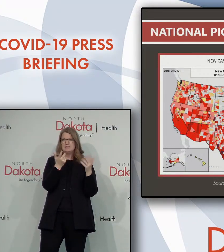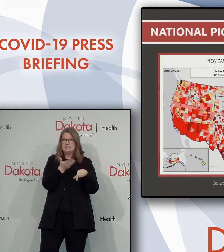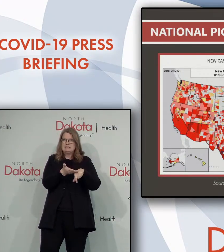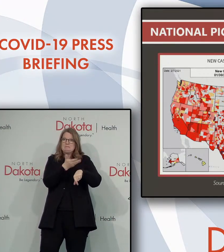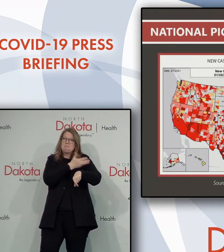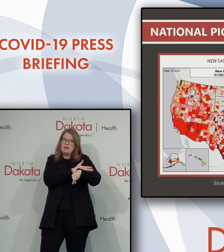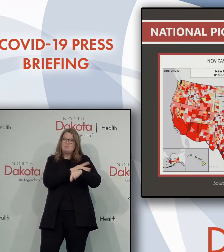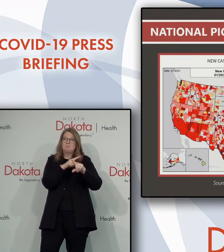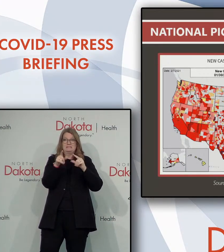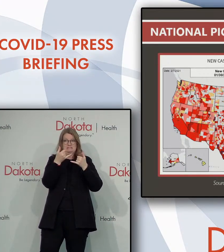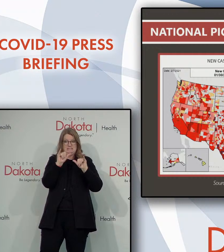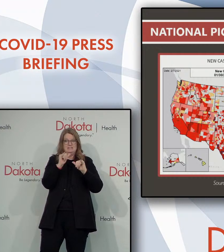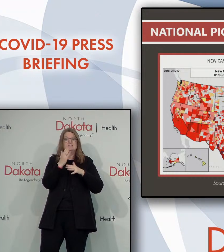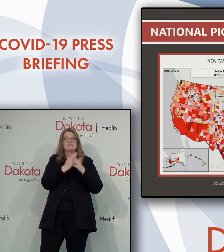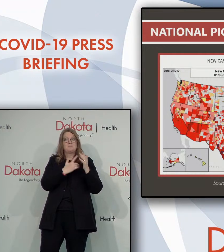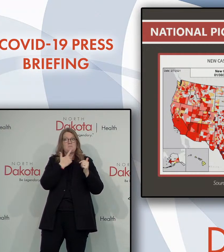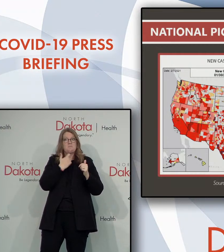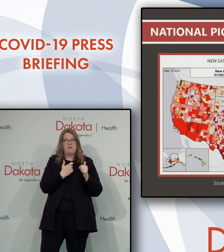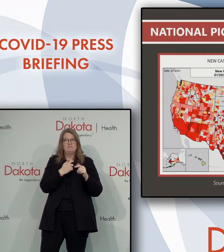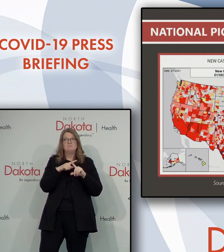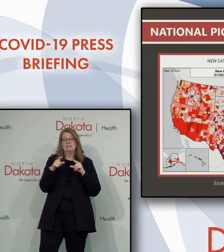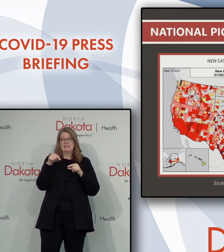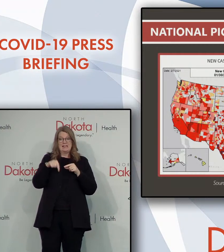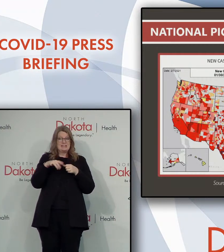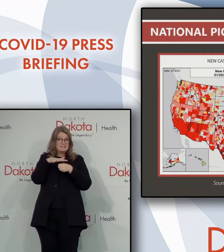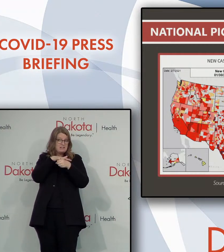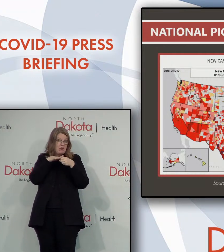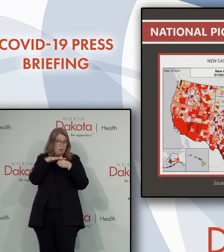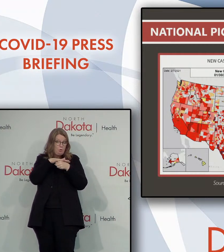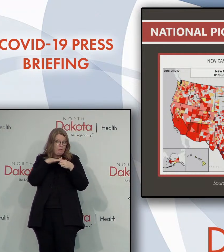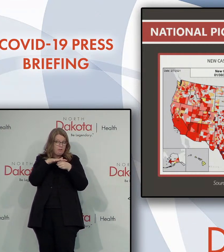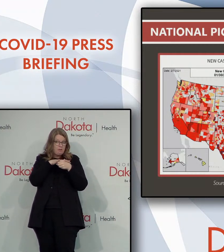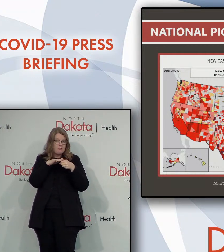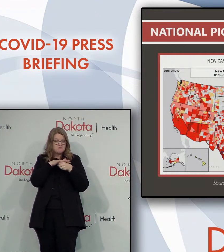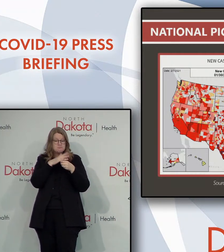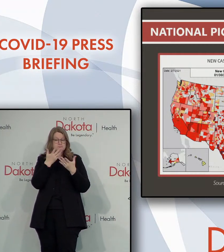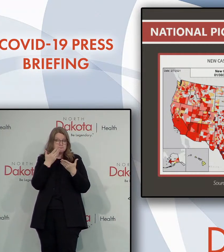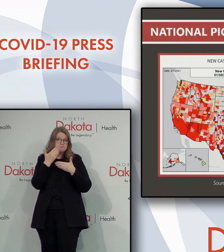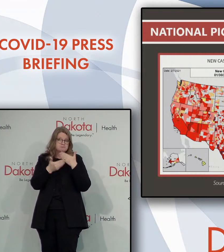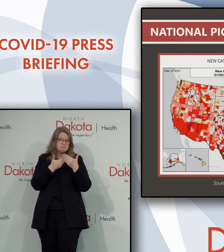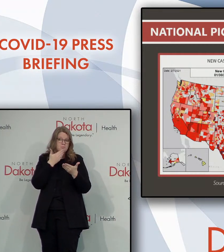So our immediate neighborhood is doing well.